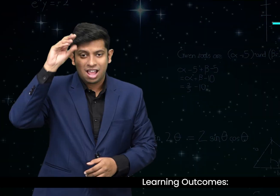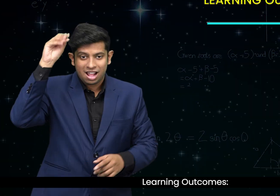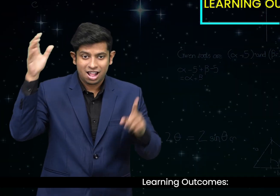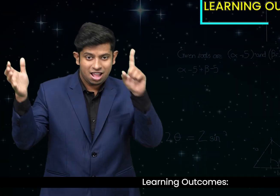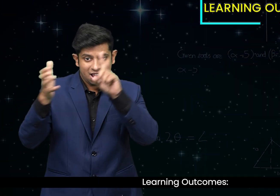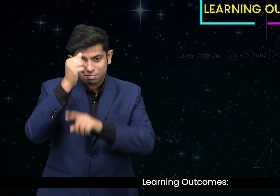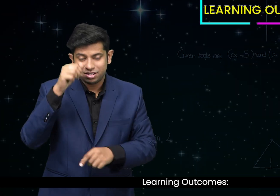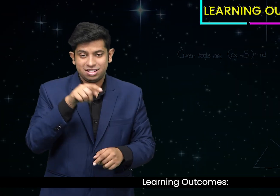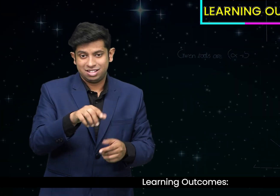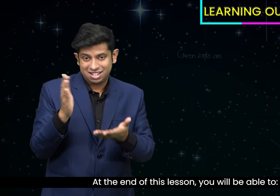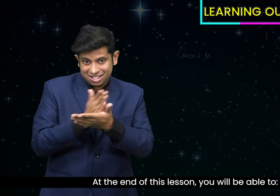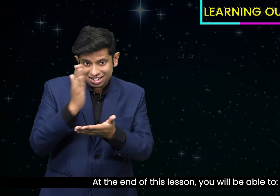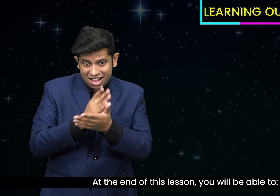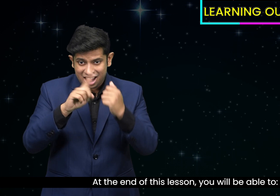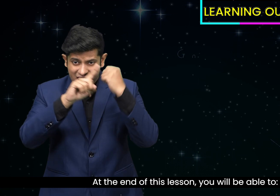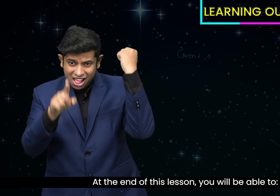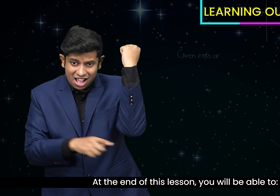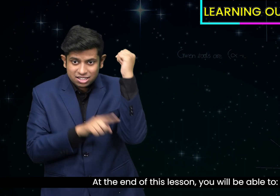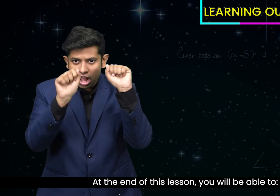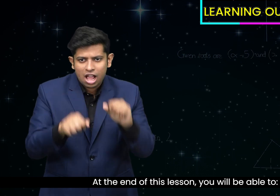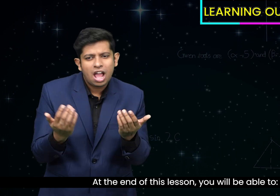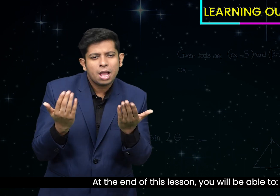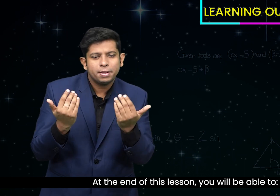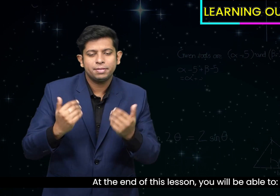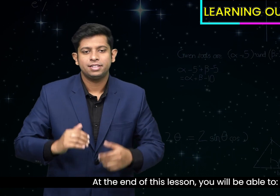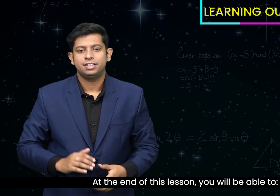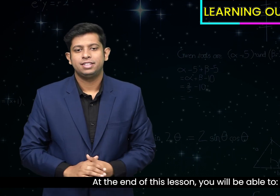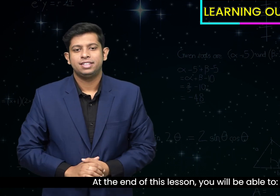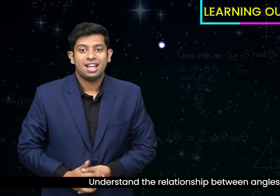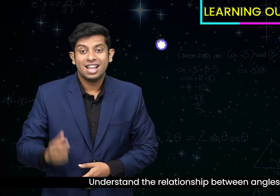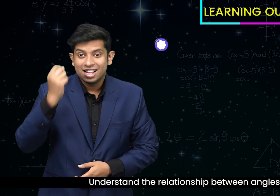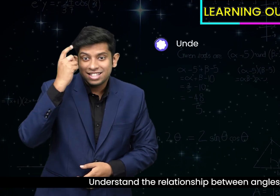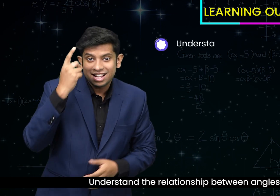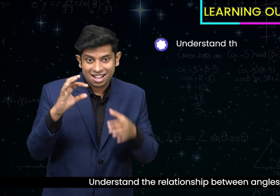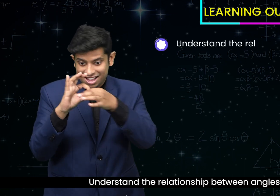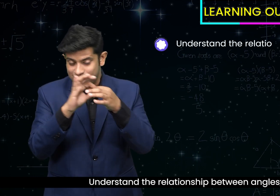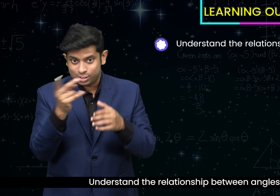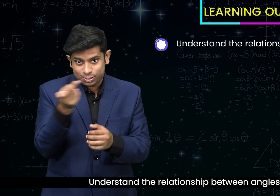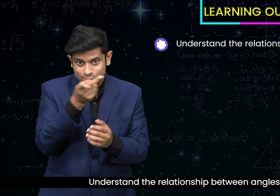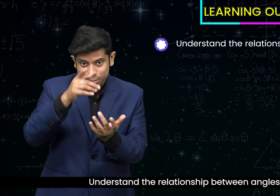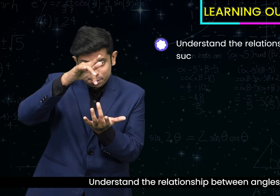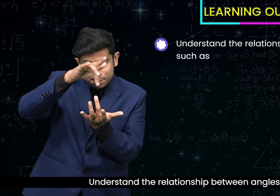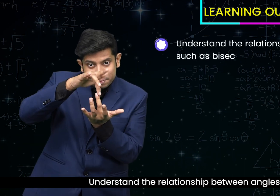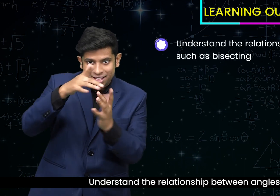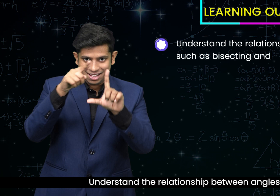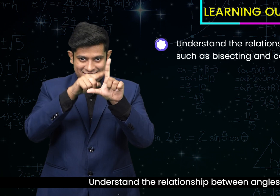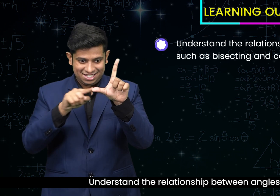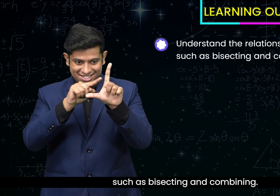Learning outcomes. At the end of this lesson, you will be able to understand the relationship between angles such